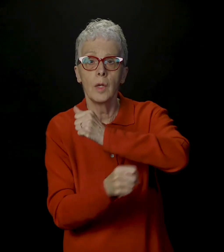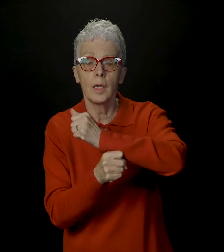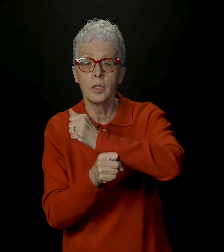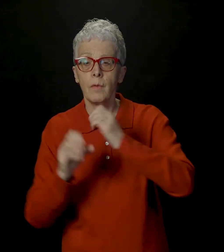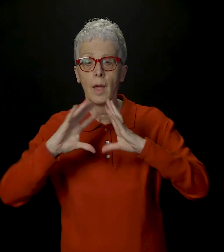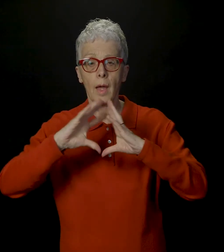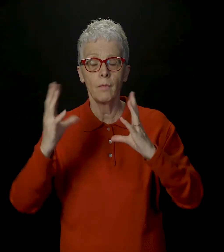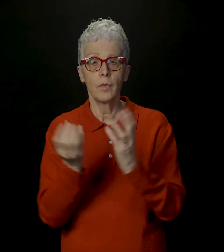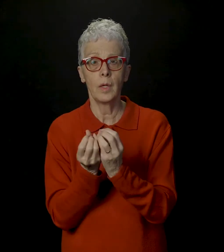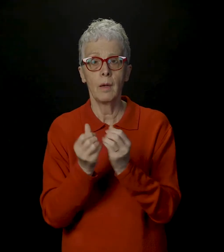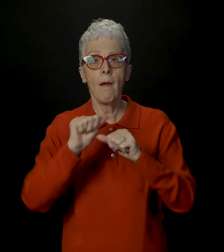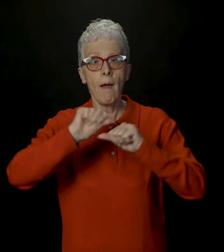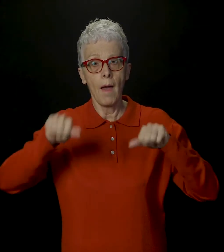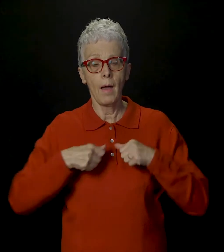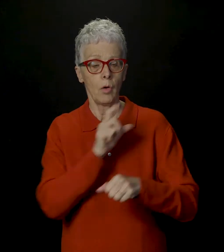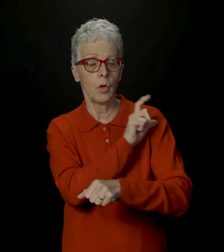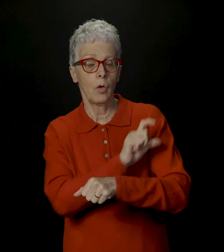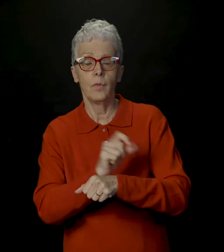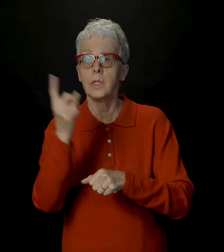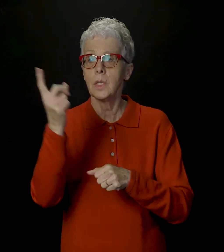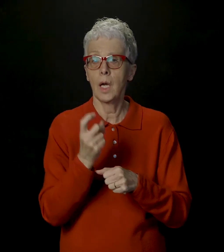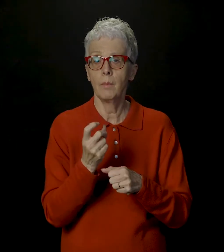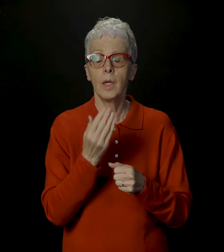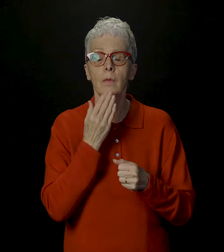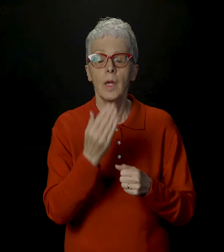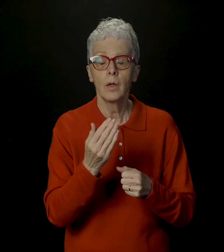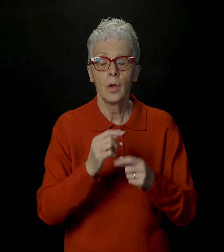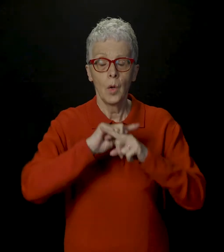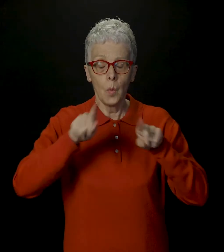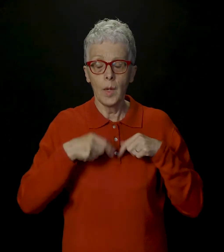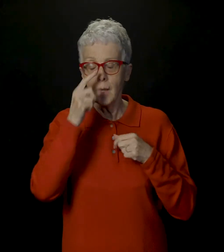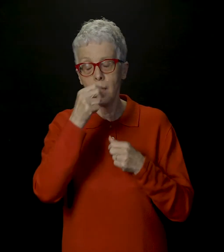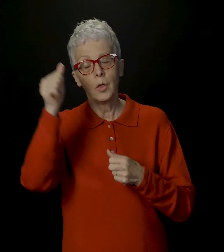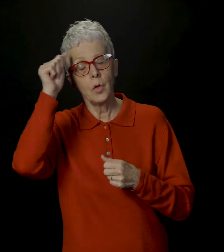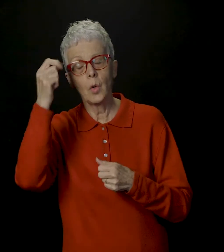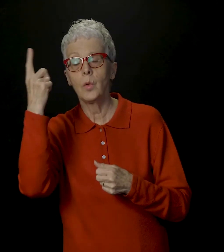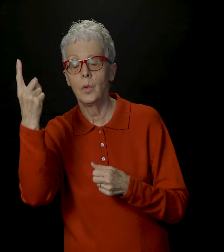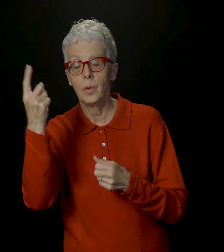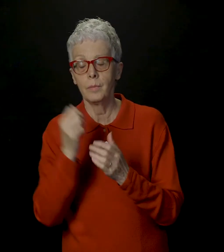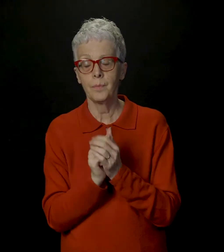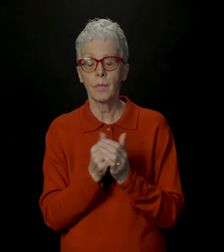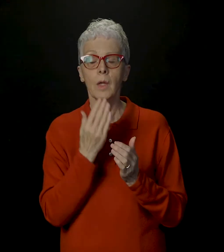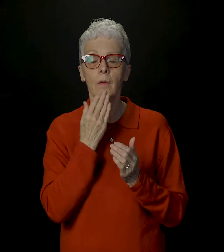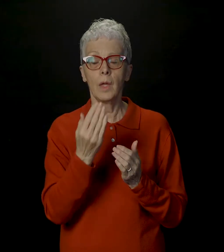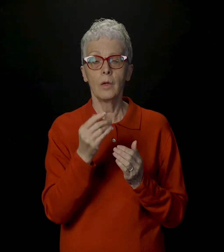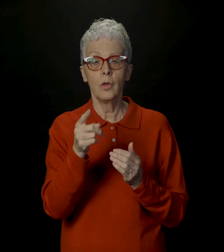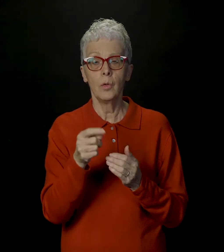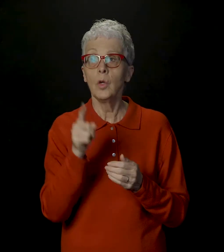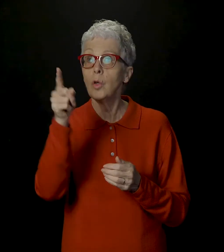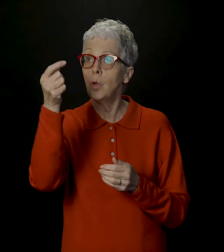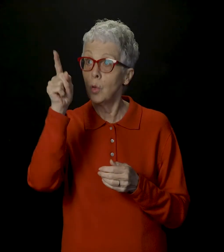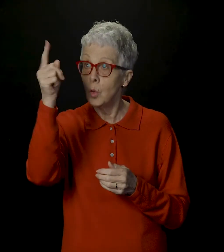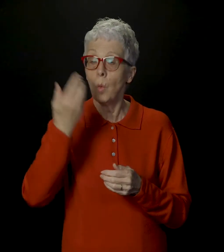Lord, and from that That our confidence would come Lord, we thank you That we can know you Lord, we thank you That you